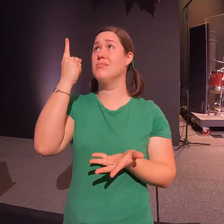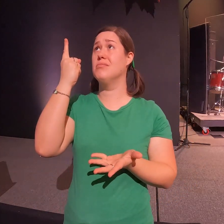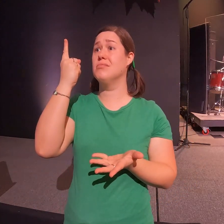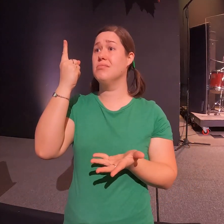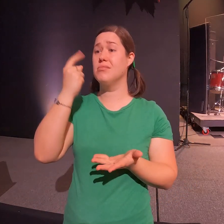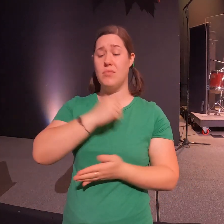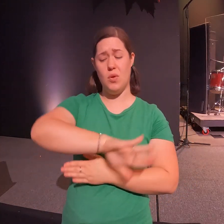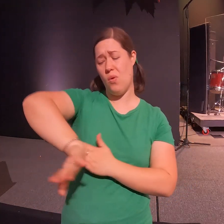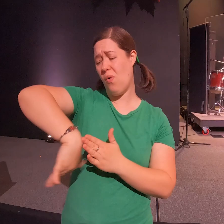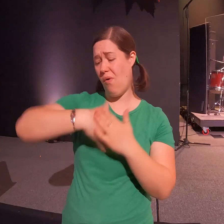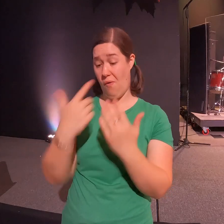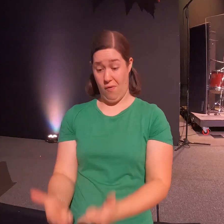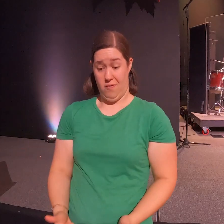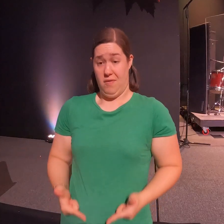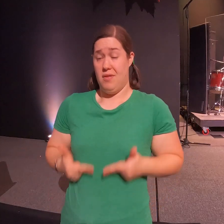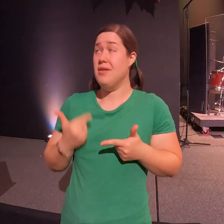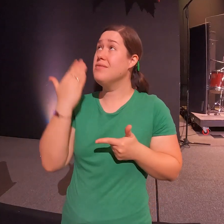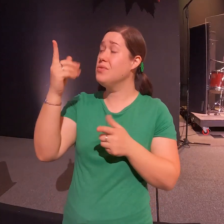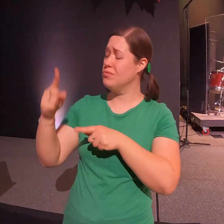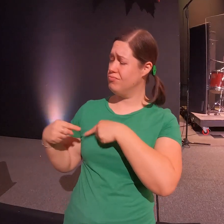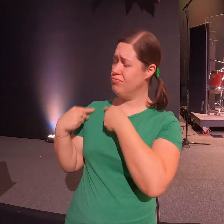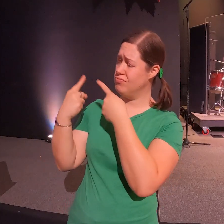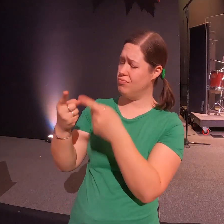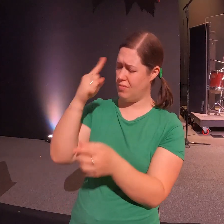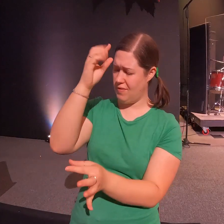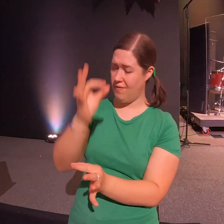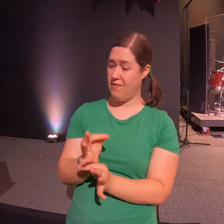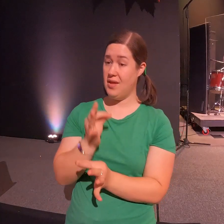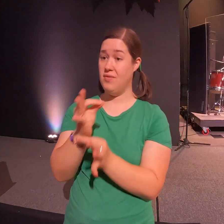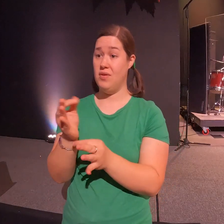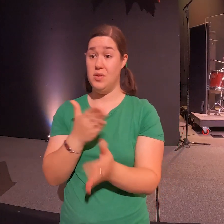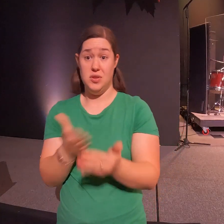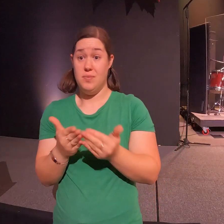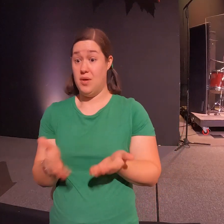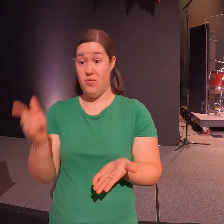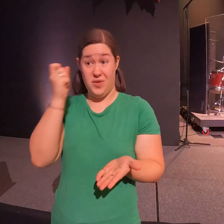All our lives you've been faithful, whether we're aware of it or not.